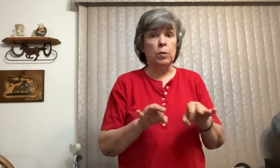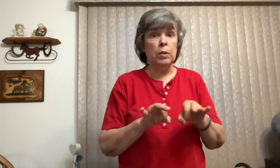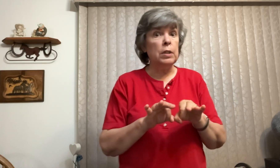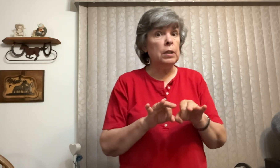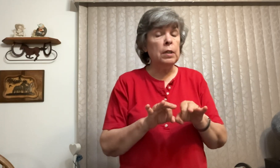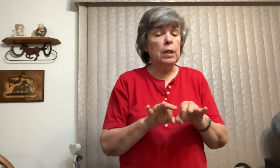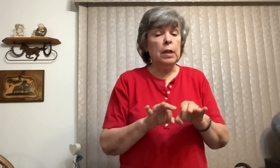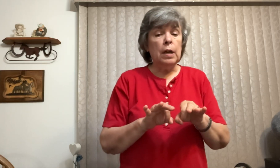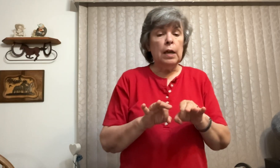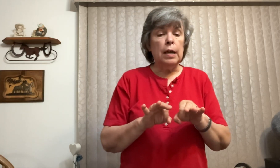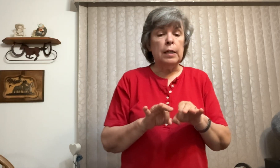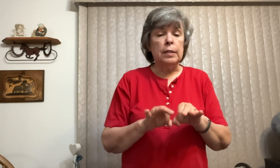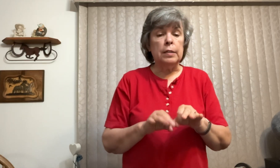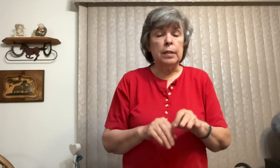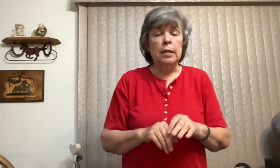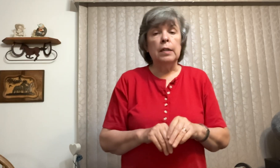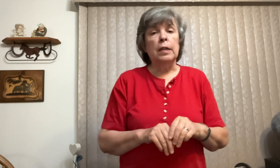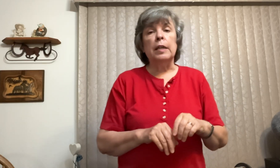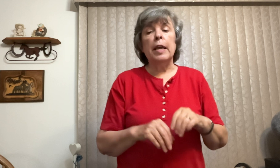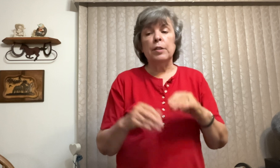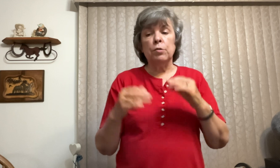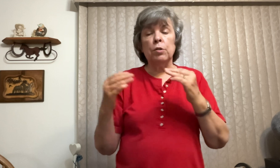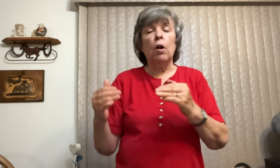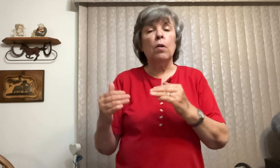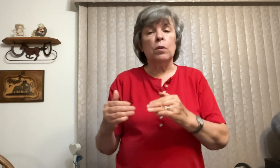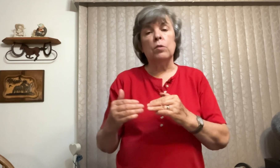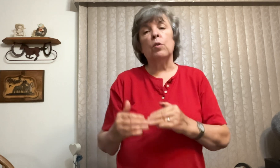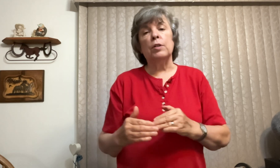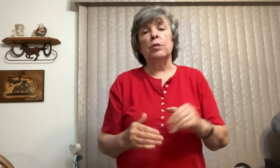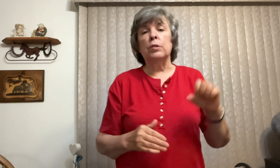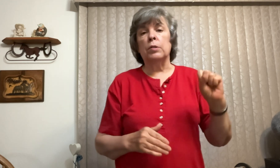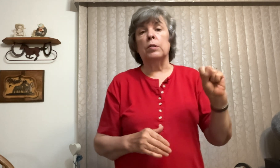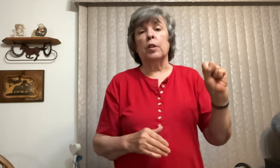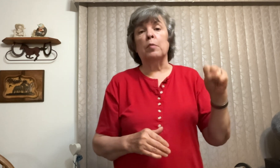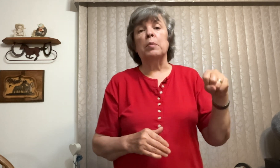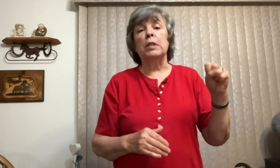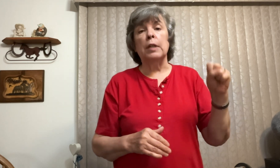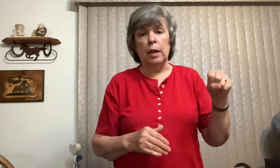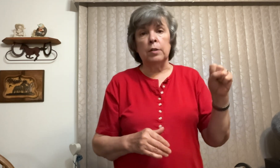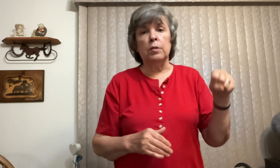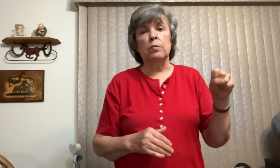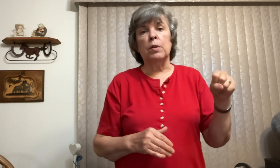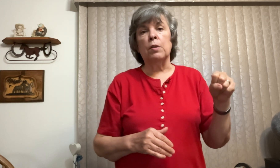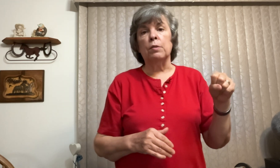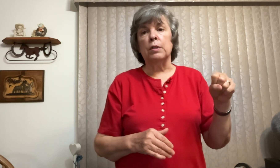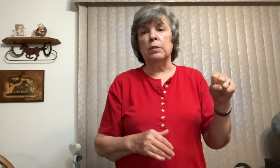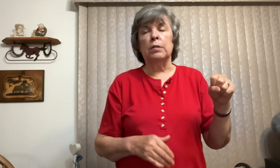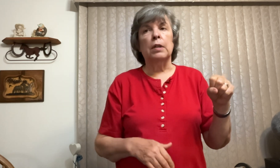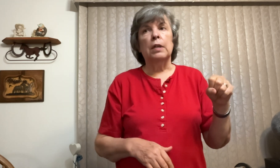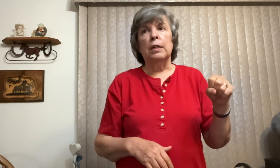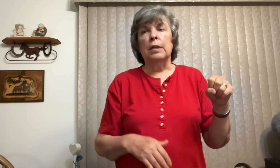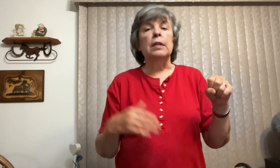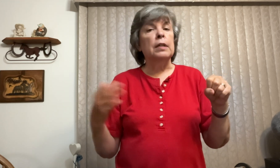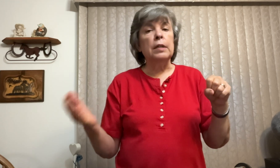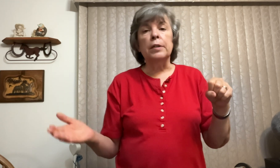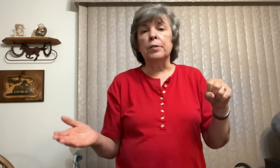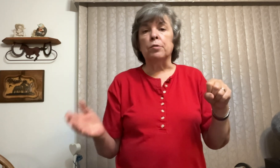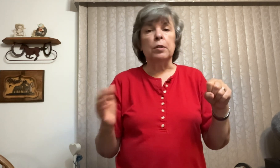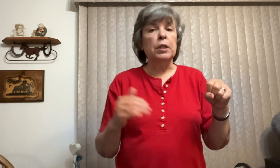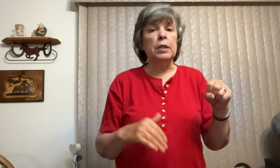worthy? And the answer to all those questions is going to be yes. Whether it is or he